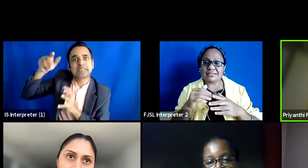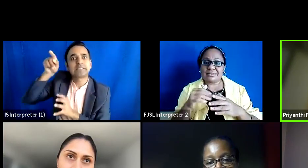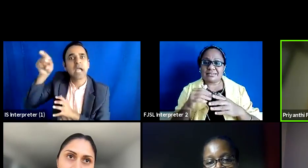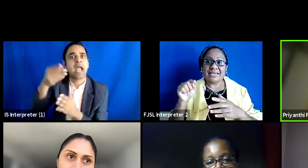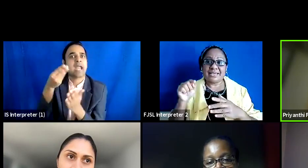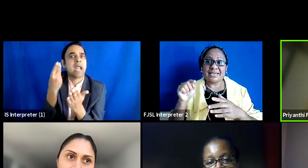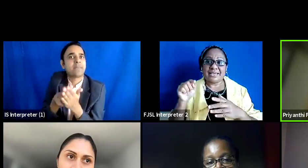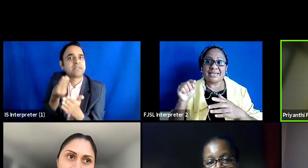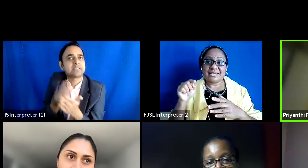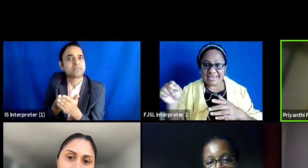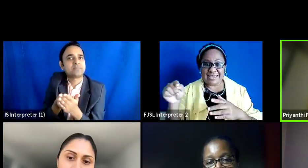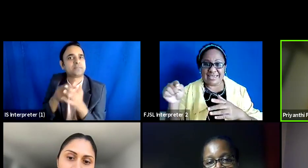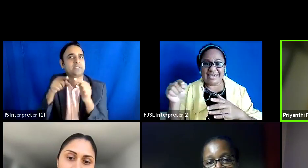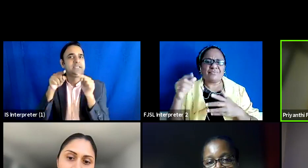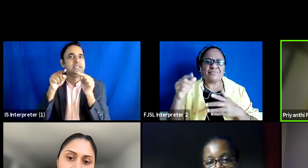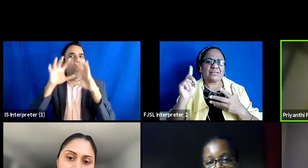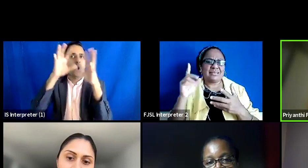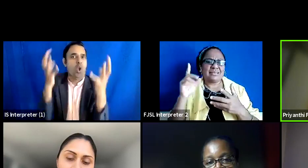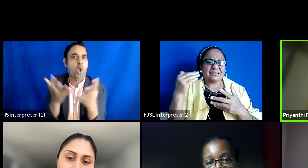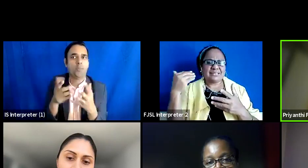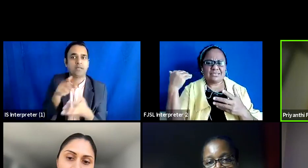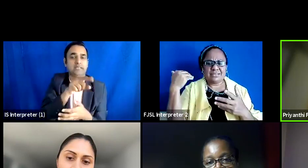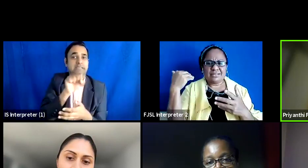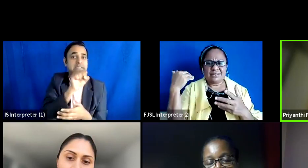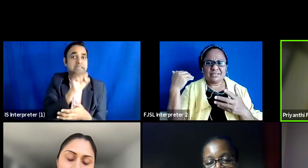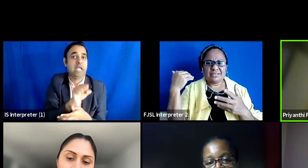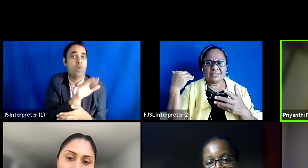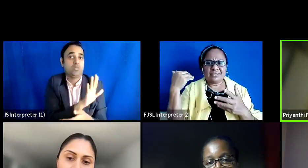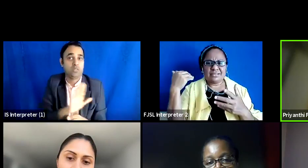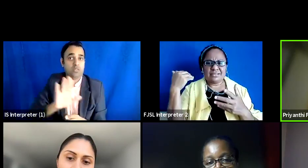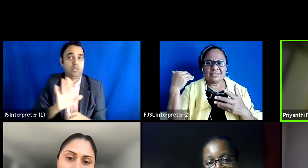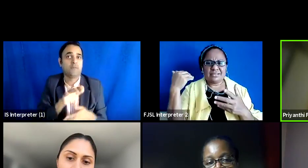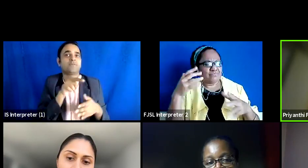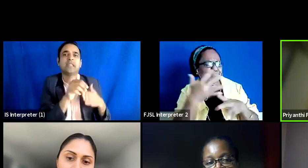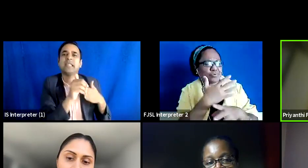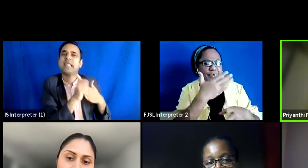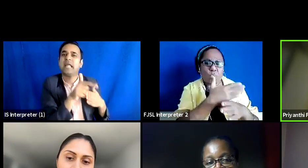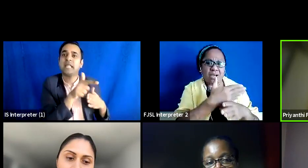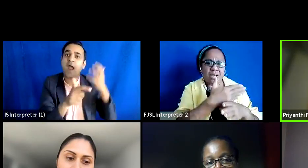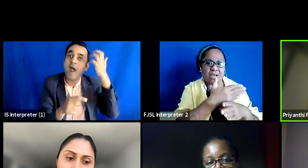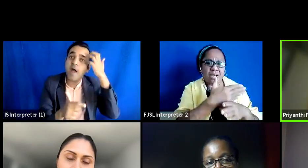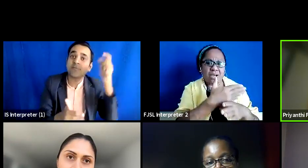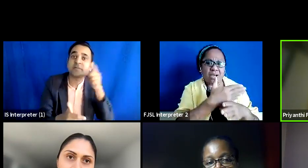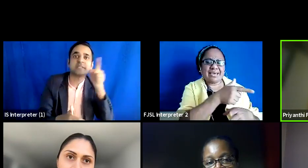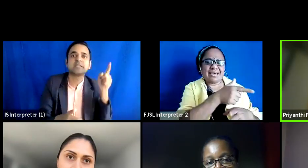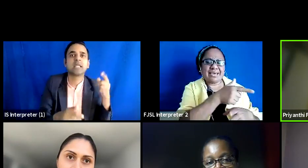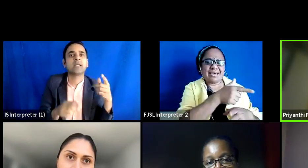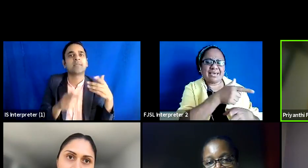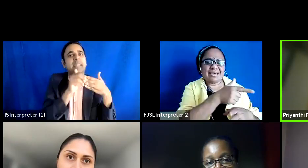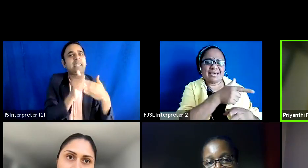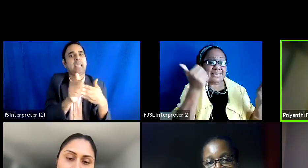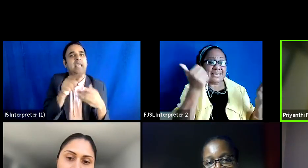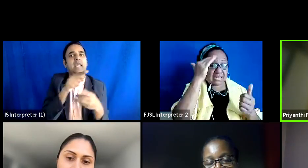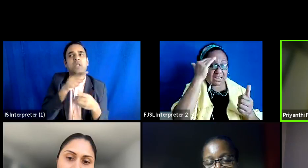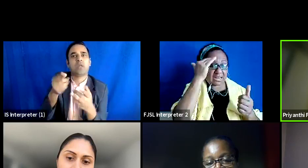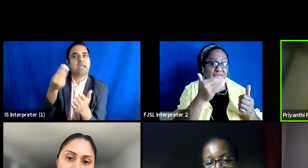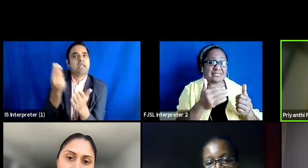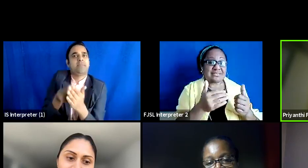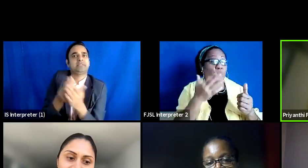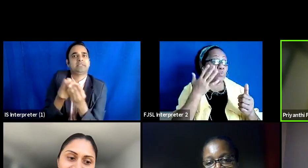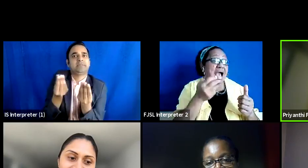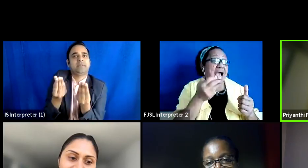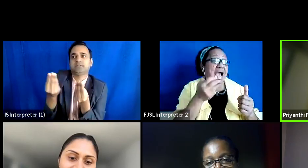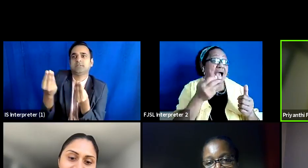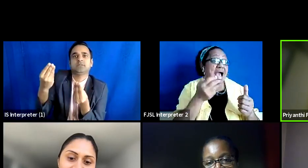disruption experienced by global South countries in post-natural disasters?